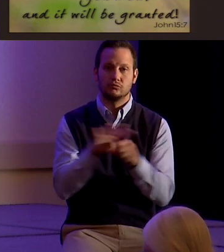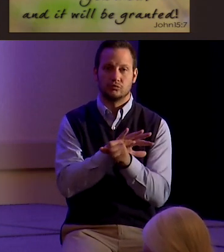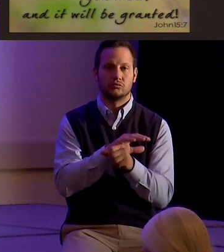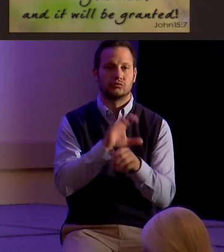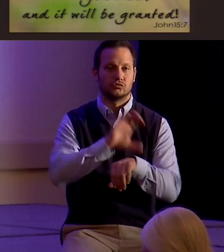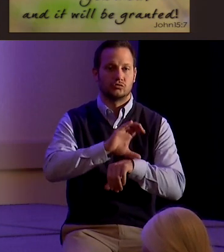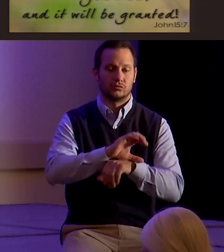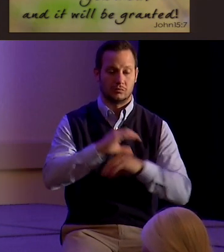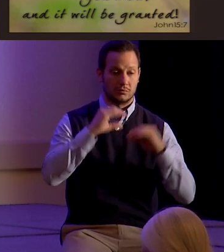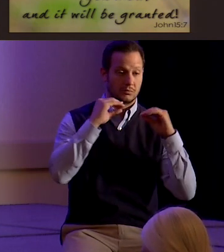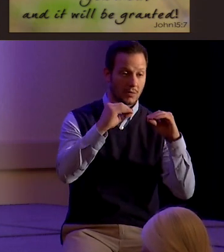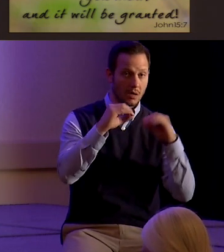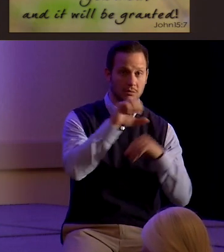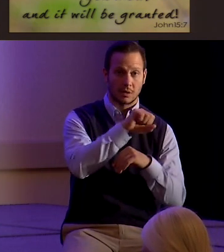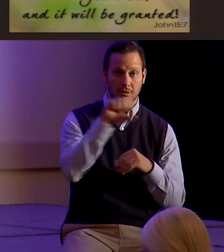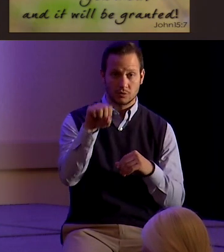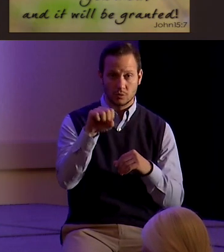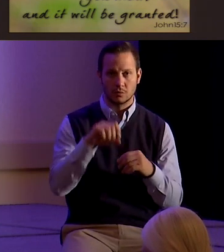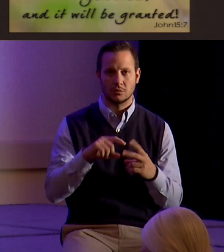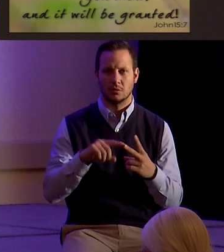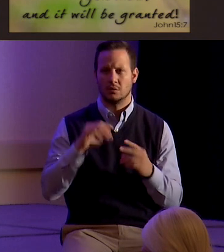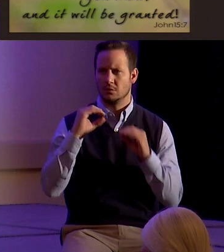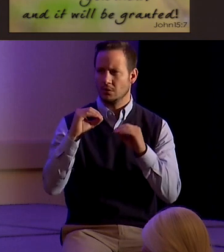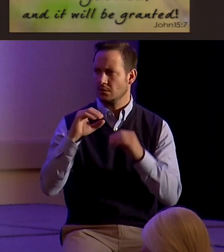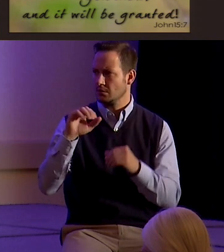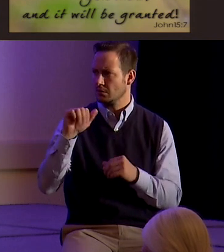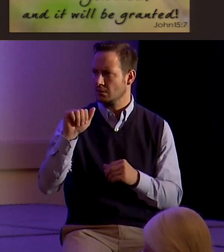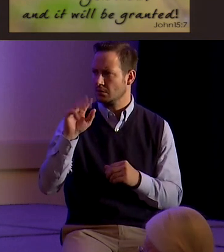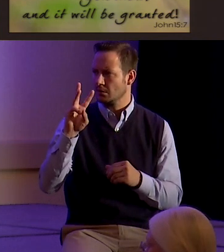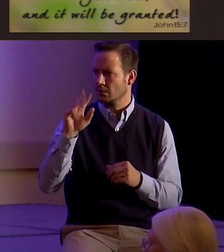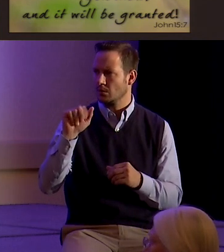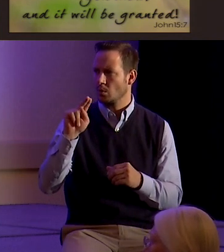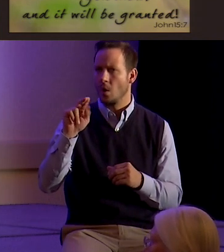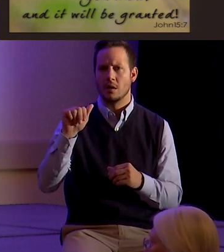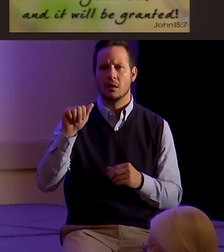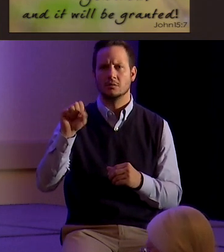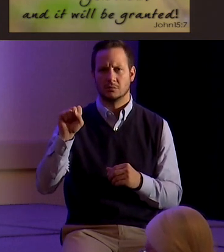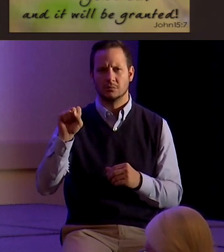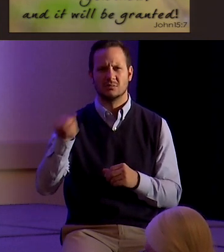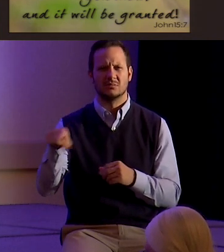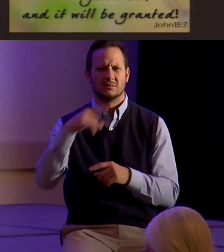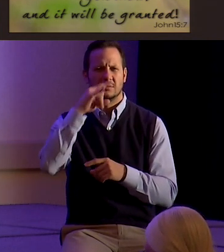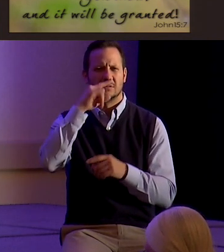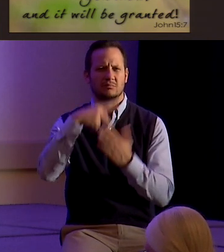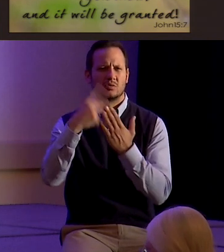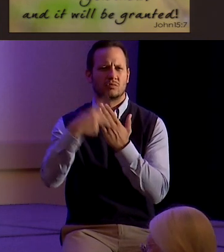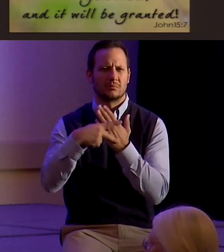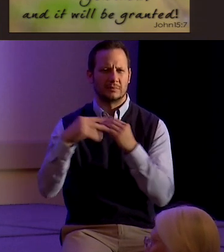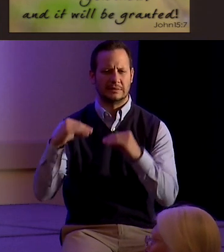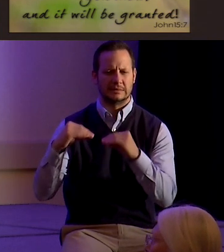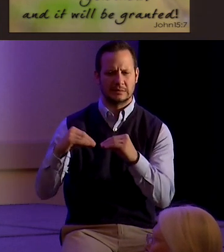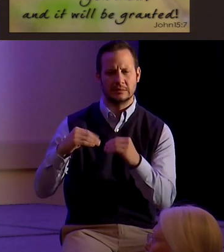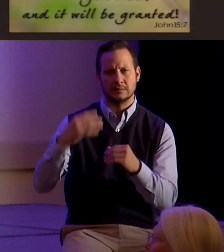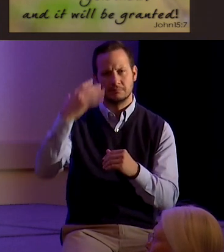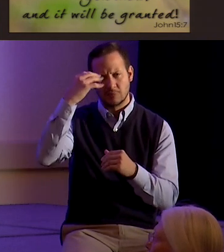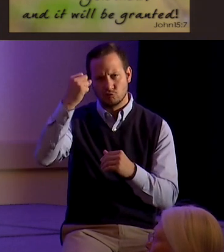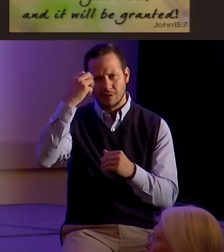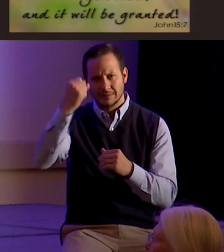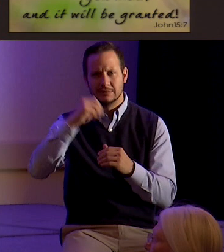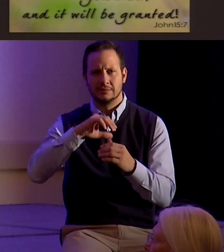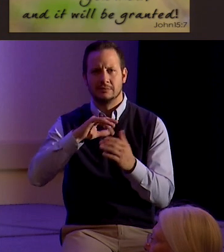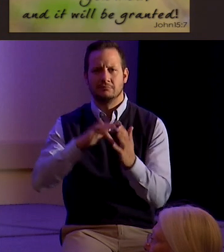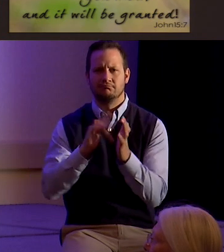We taught Sunday school. We taught Awanas, if anyone's familiar with Awanas. It's a kids program to teach them to memorize the Bible.